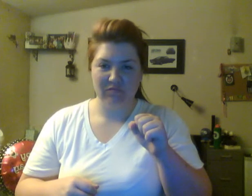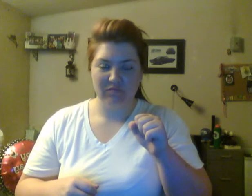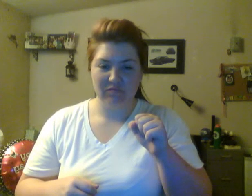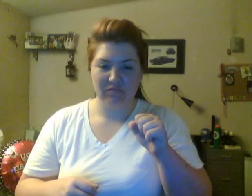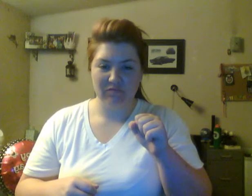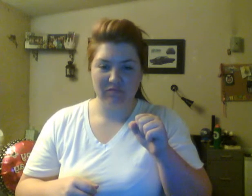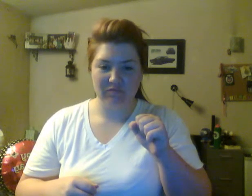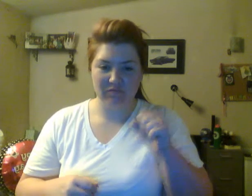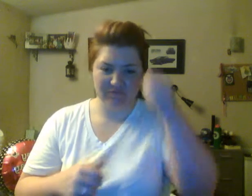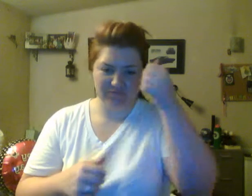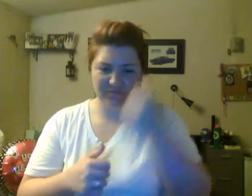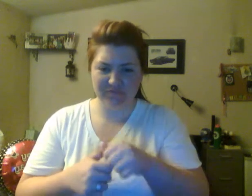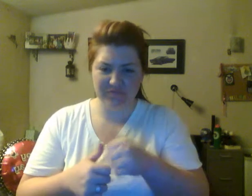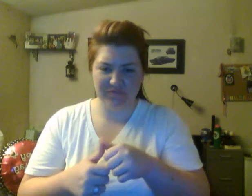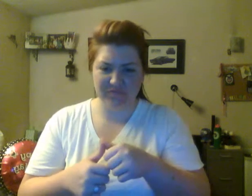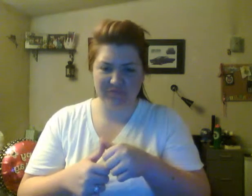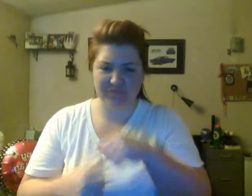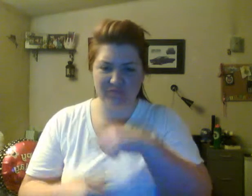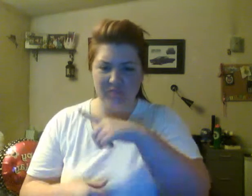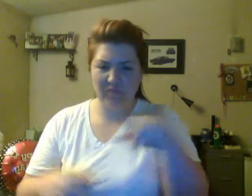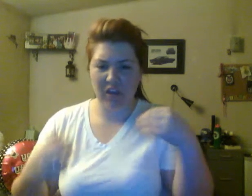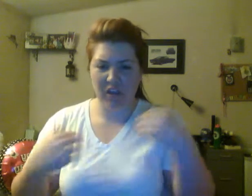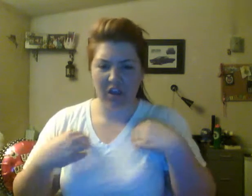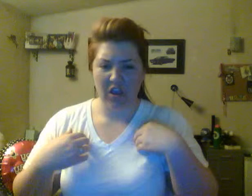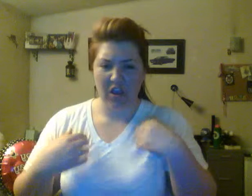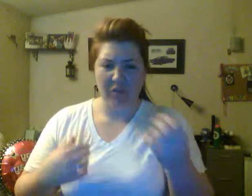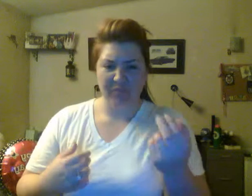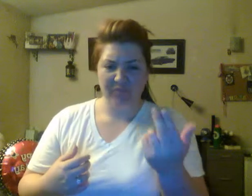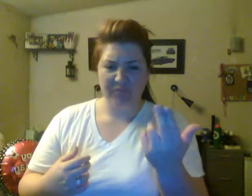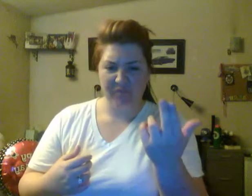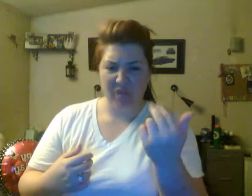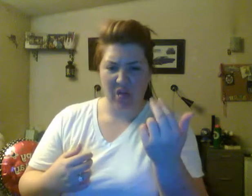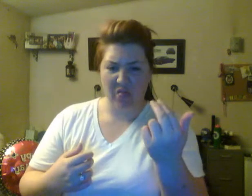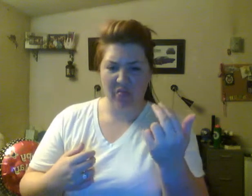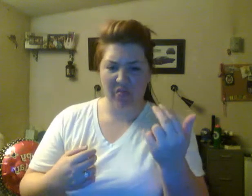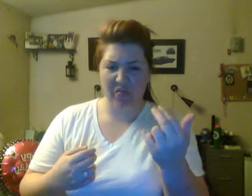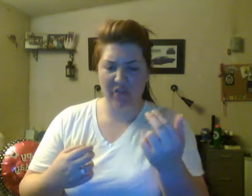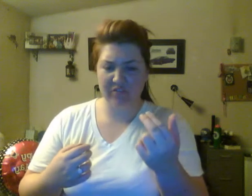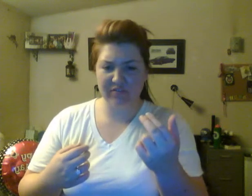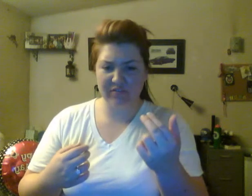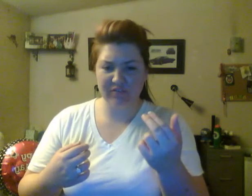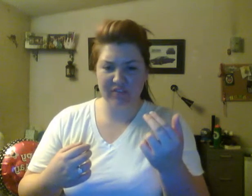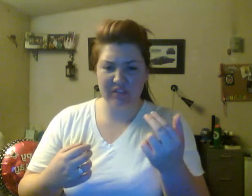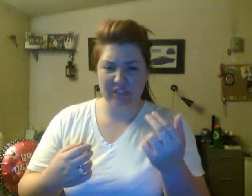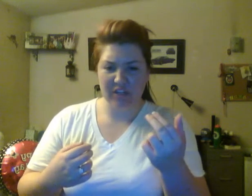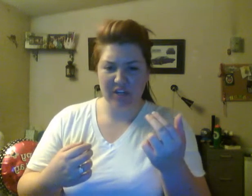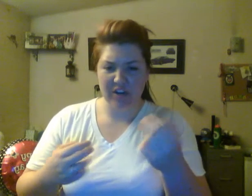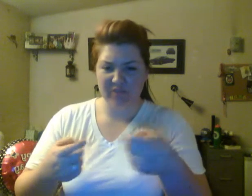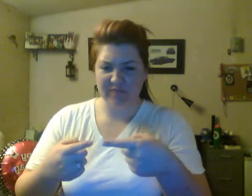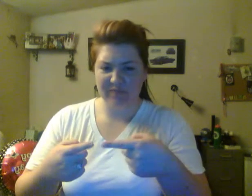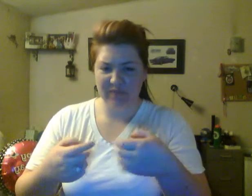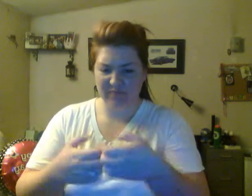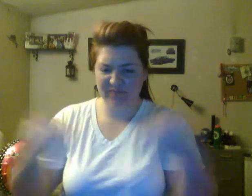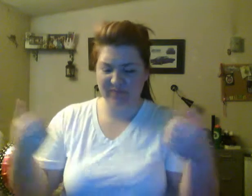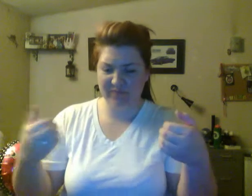Remember, we have 13 separate colonies that are not really joined together yet. So you didn't get a lot of